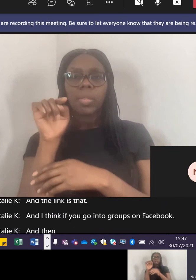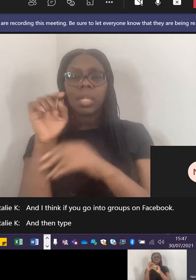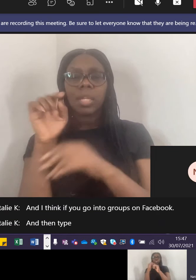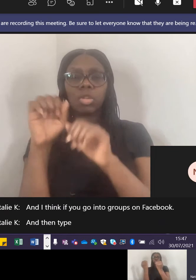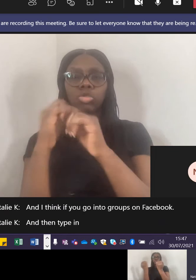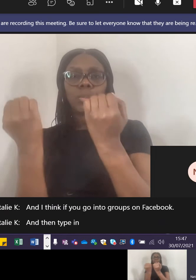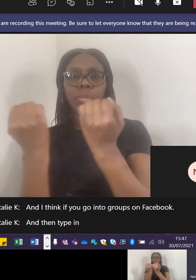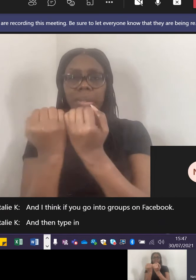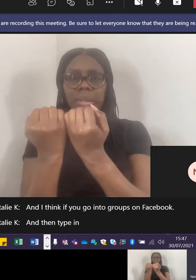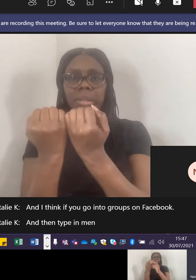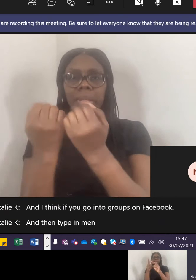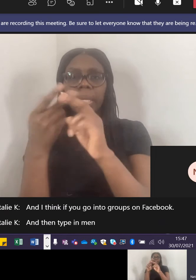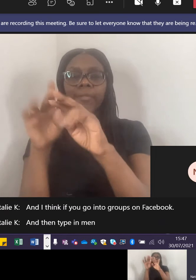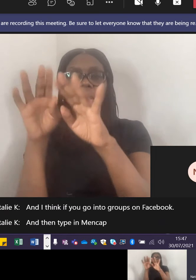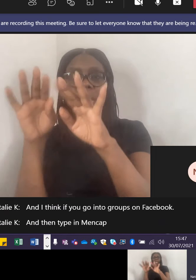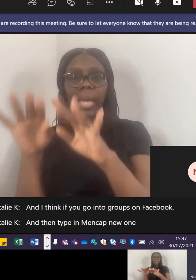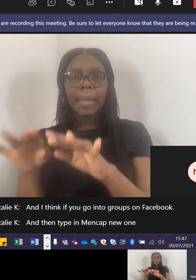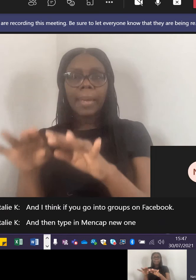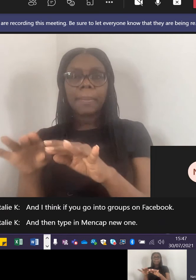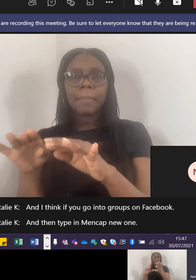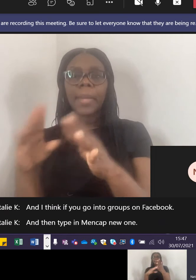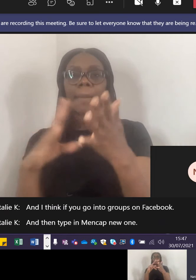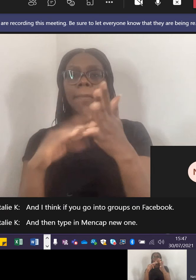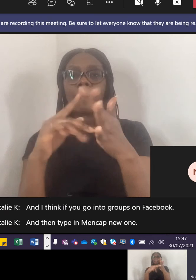in Mencap Newham.